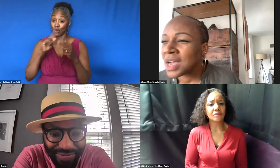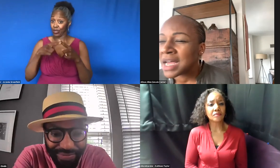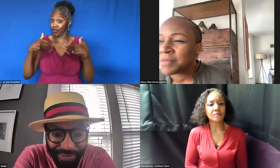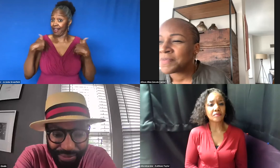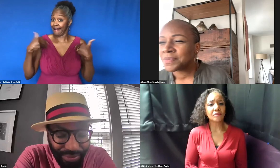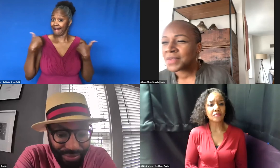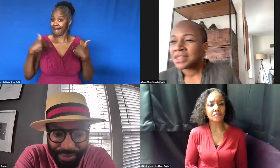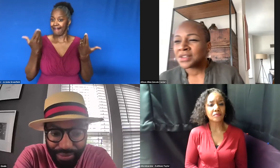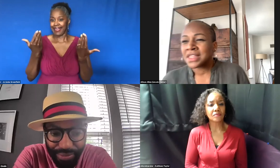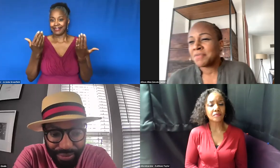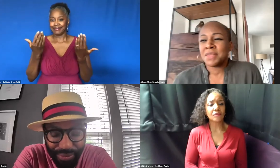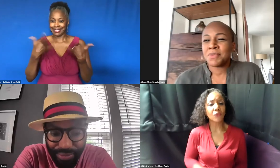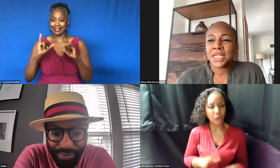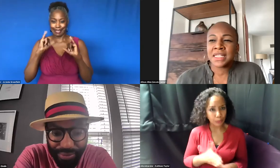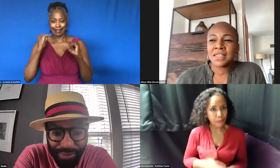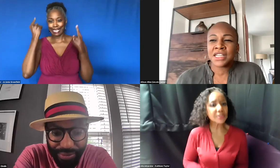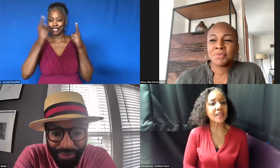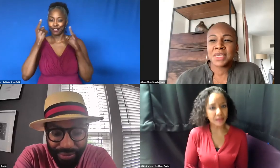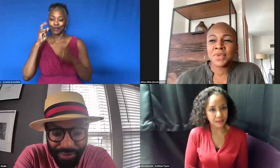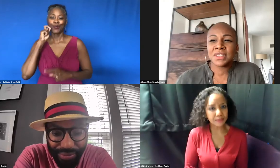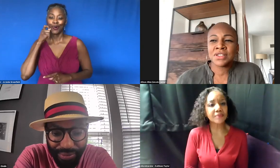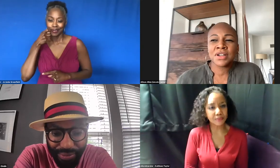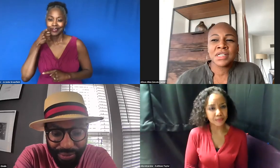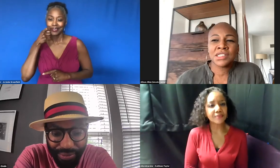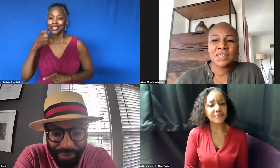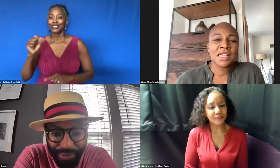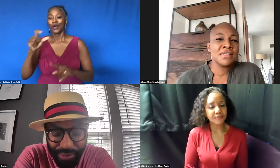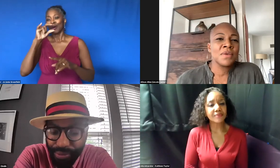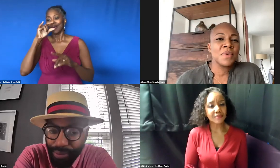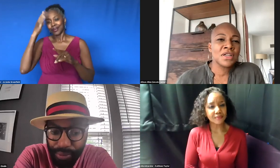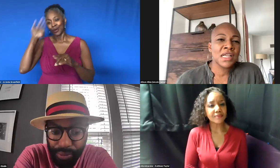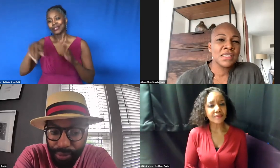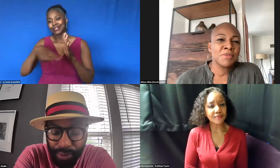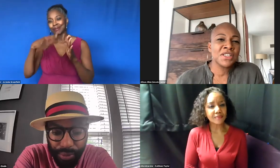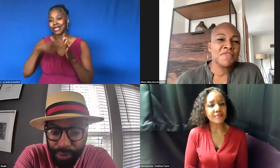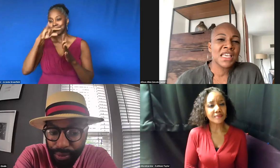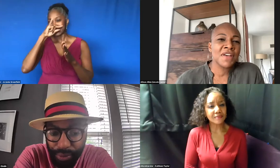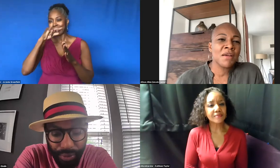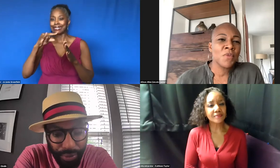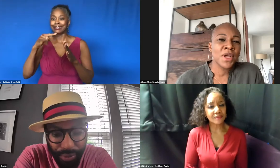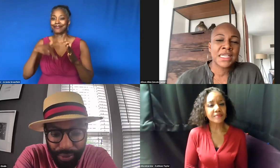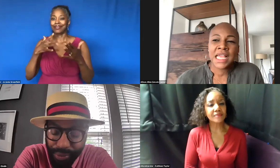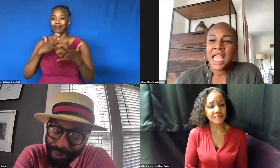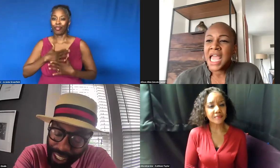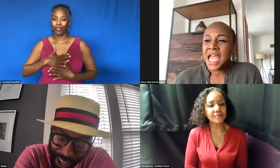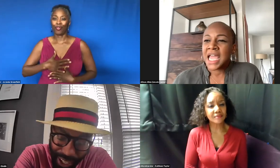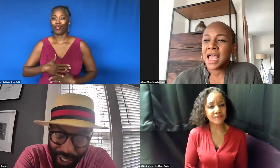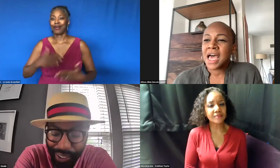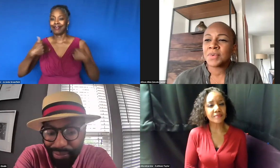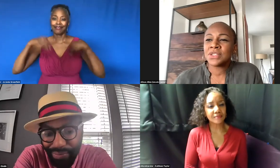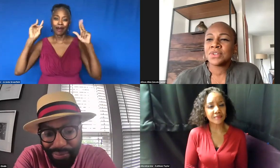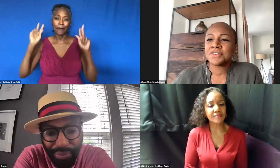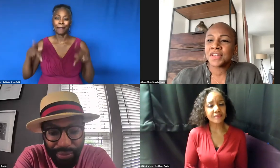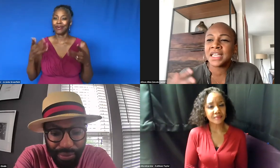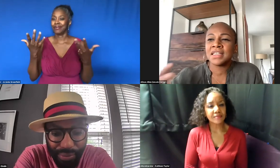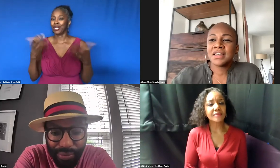such, there could be people, kids can actually be really discouraged to not stick with learning, especially if they give up, right? And